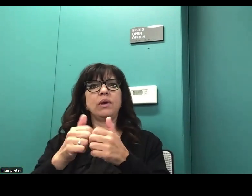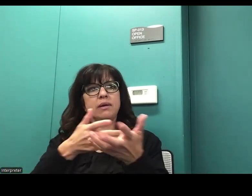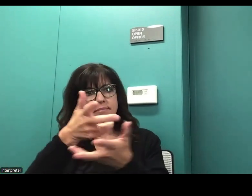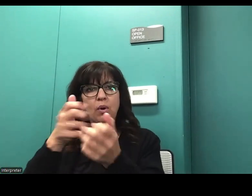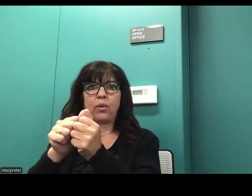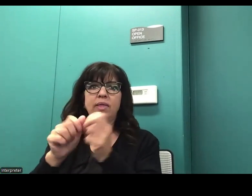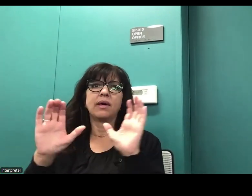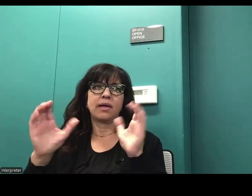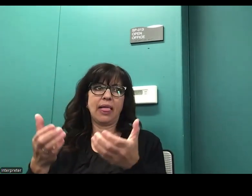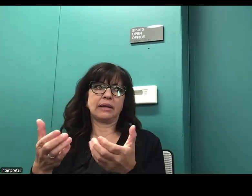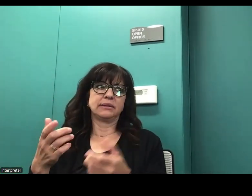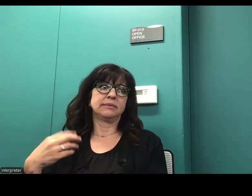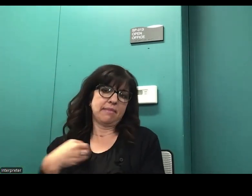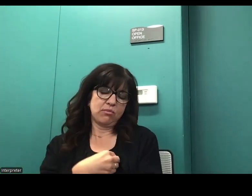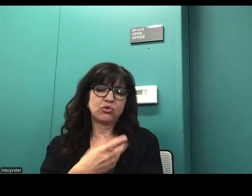classmates.